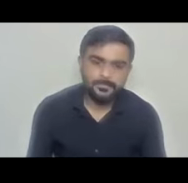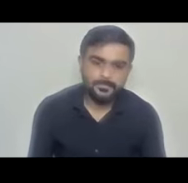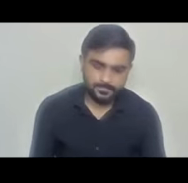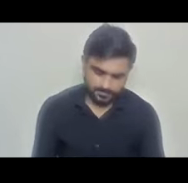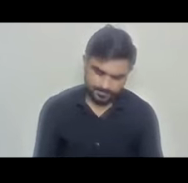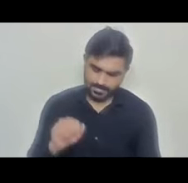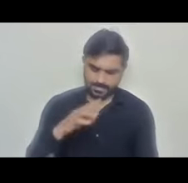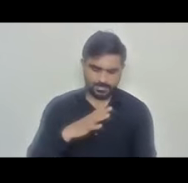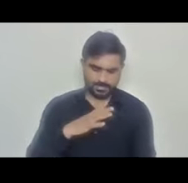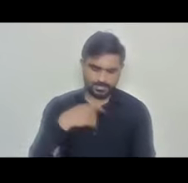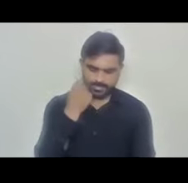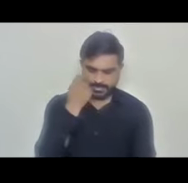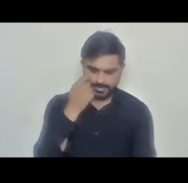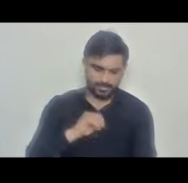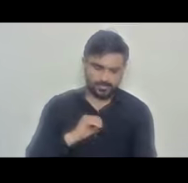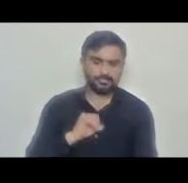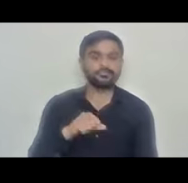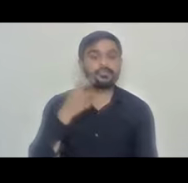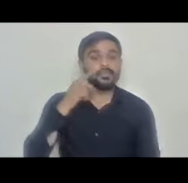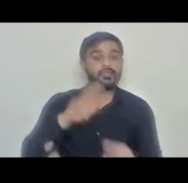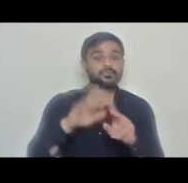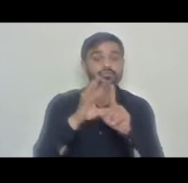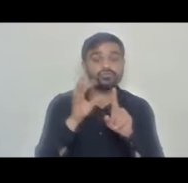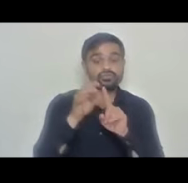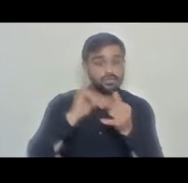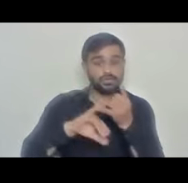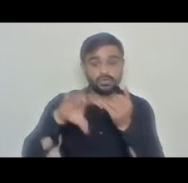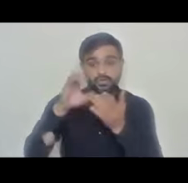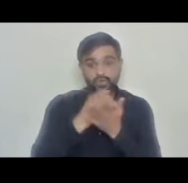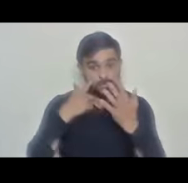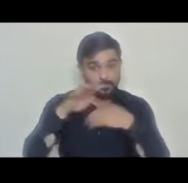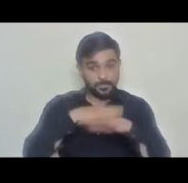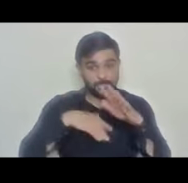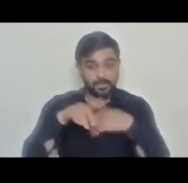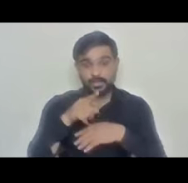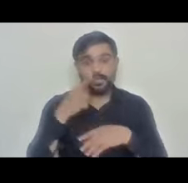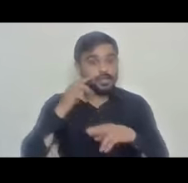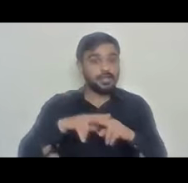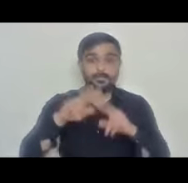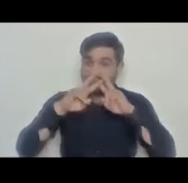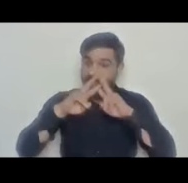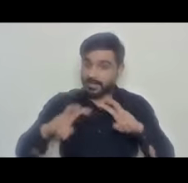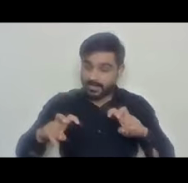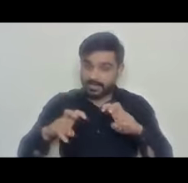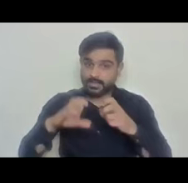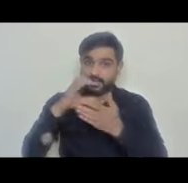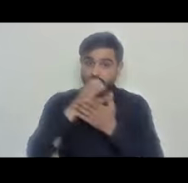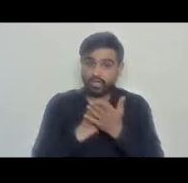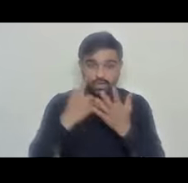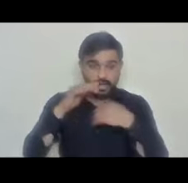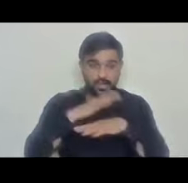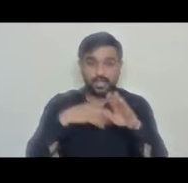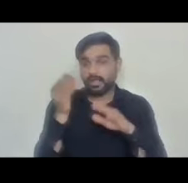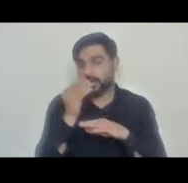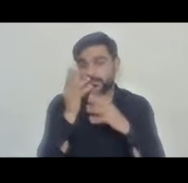Yes, Does ma'am. it make sense? So if you're doing a discourse analysis, so if your research is a discourse analysis of